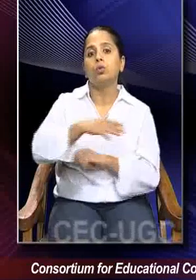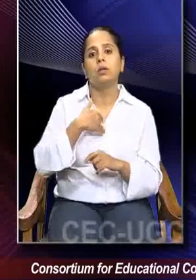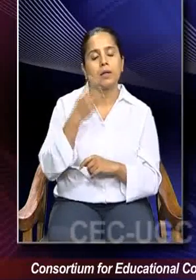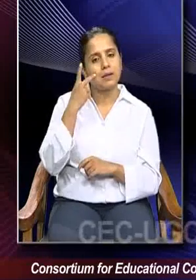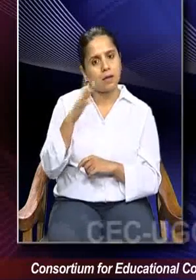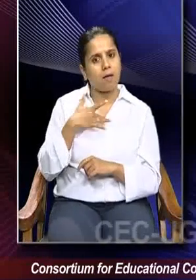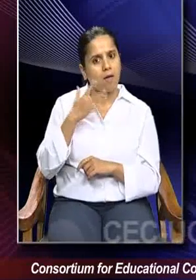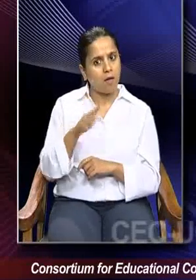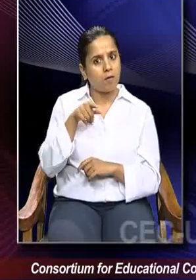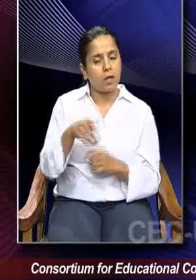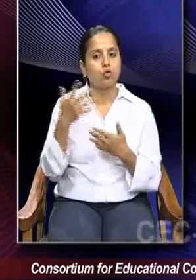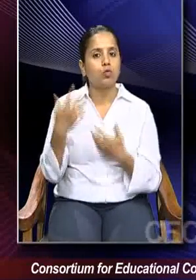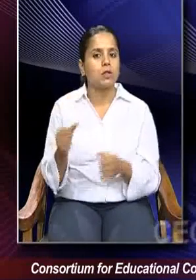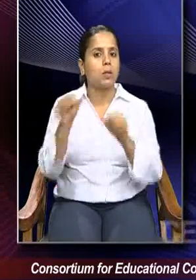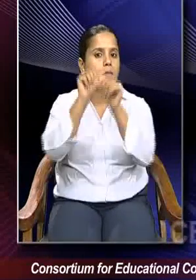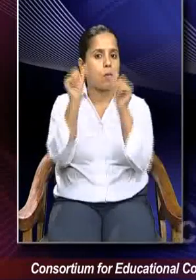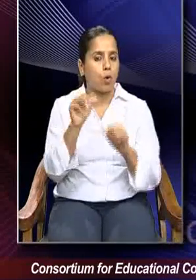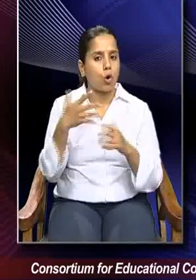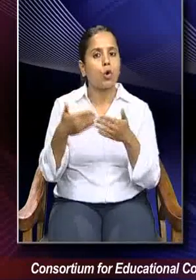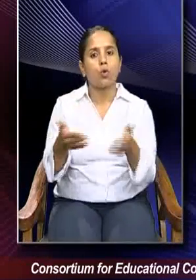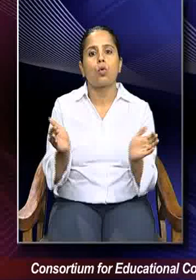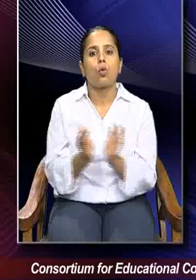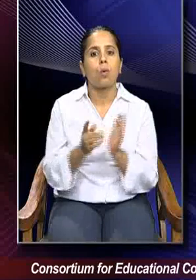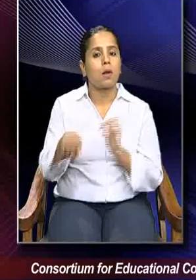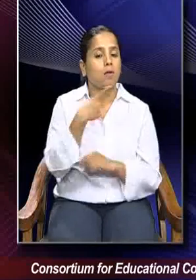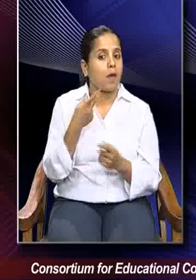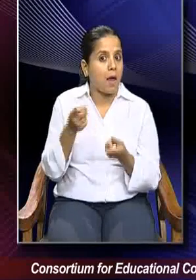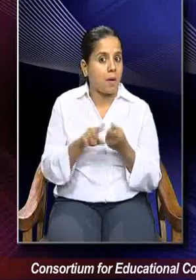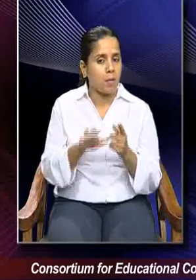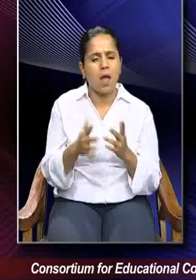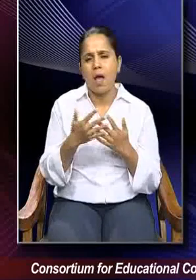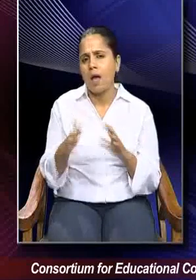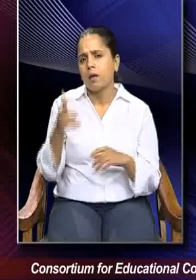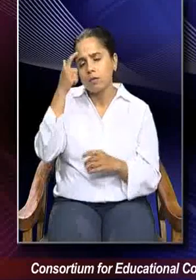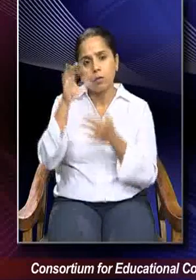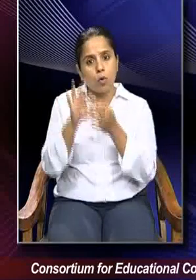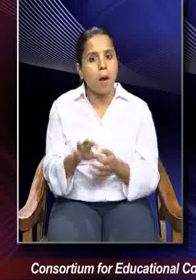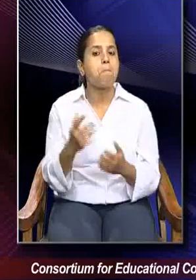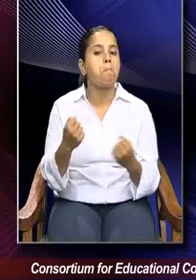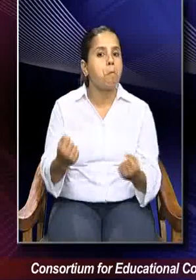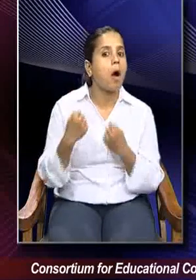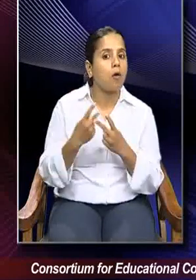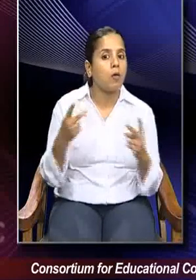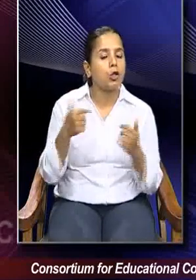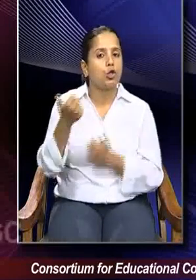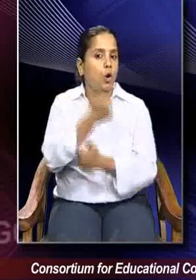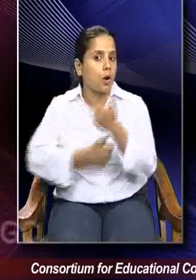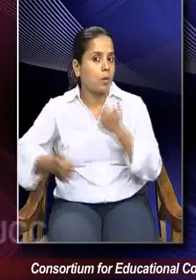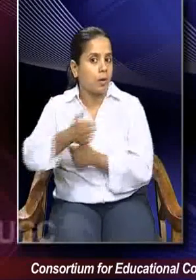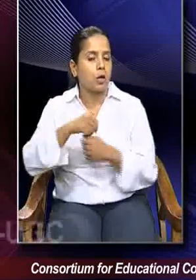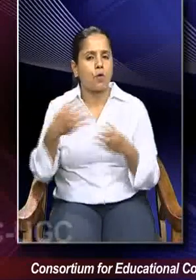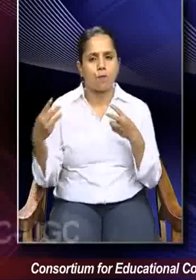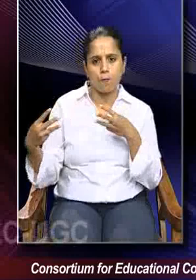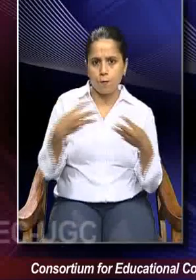envisage in trusteeship model or communities devoid of any concentration of power competition,